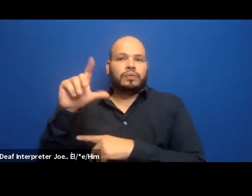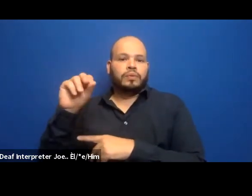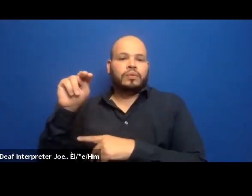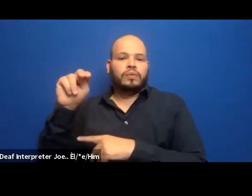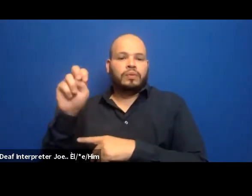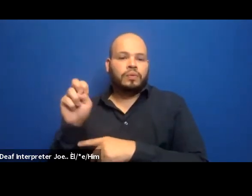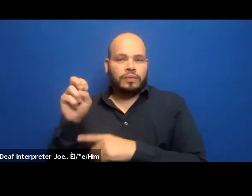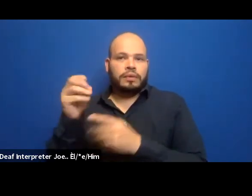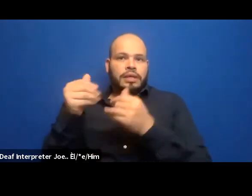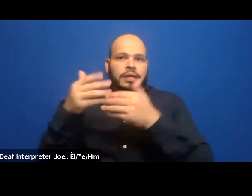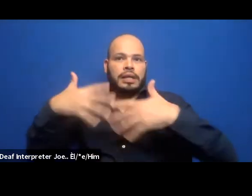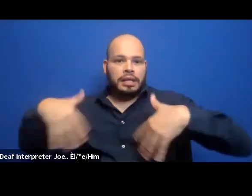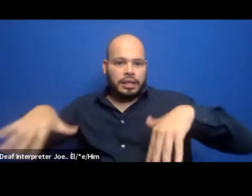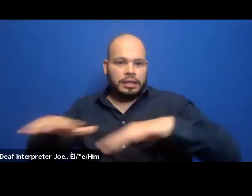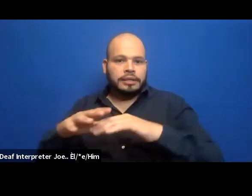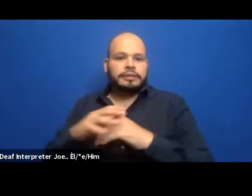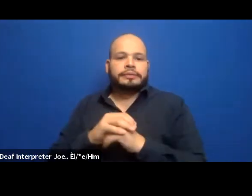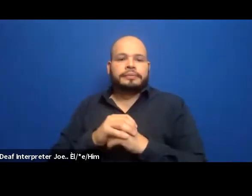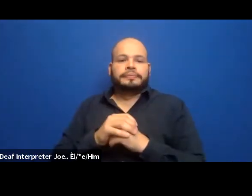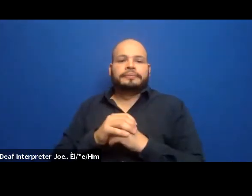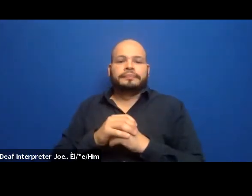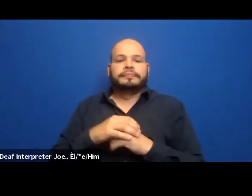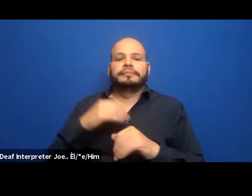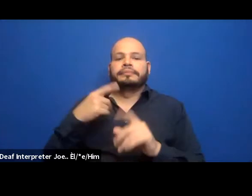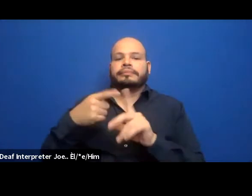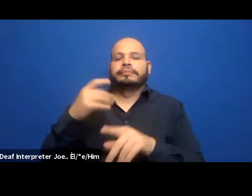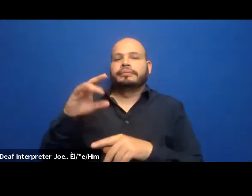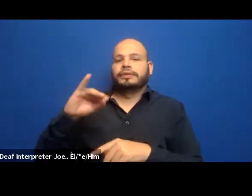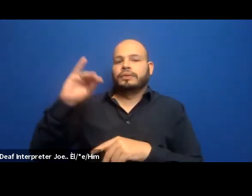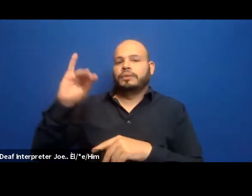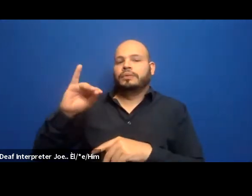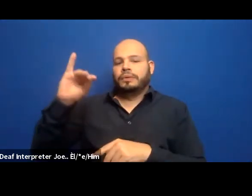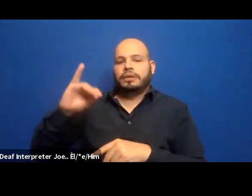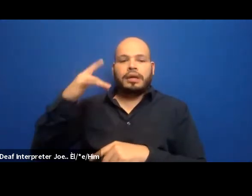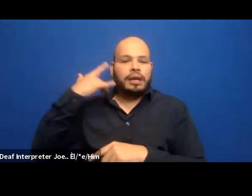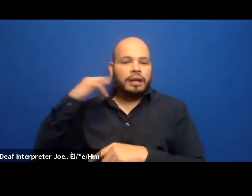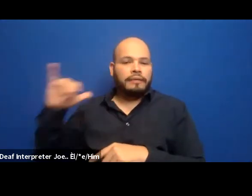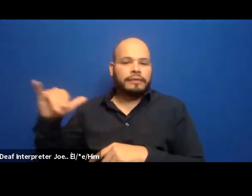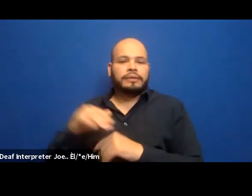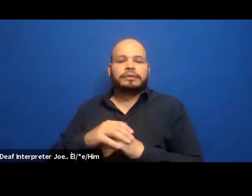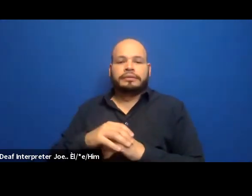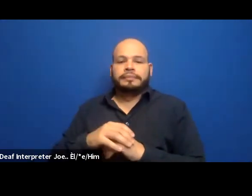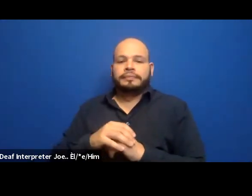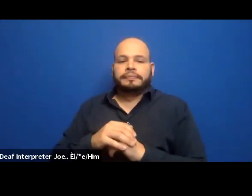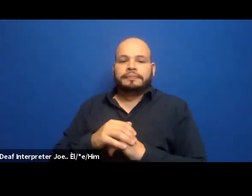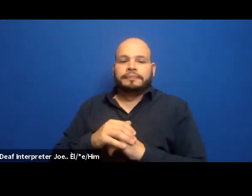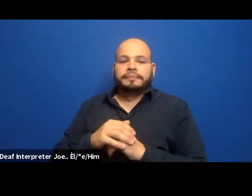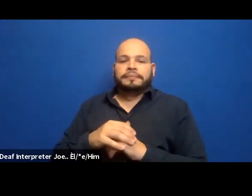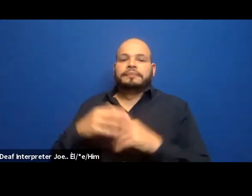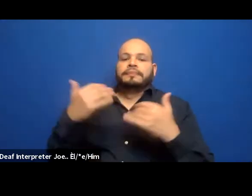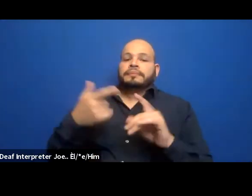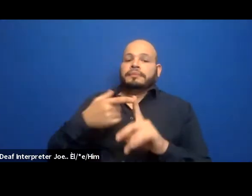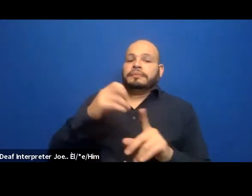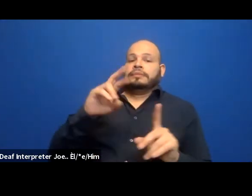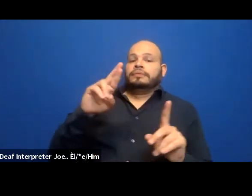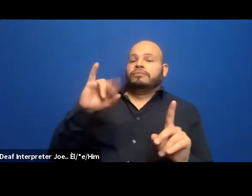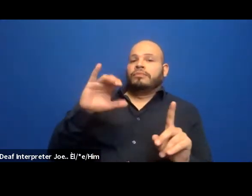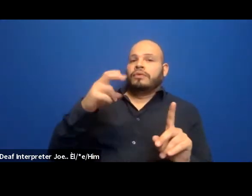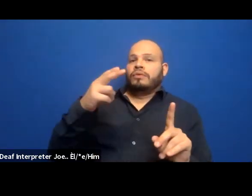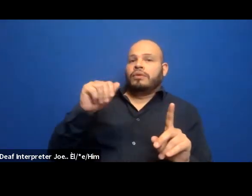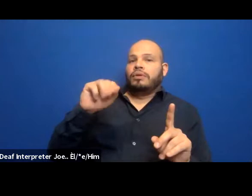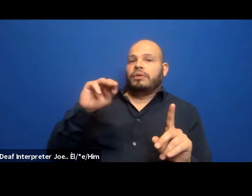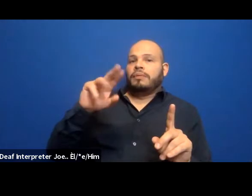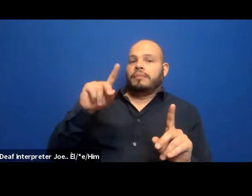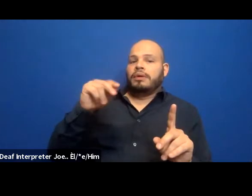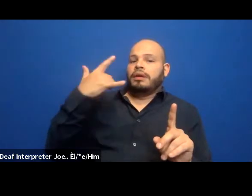I'm wearing a silver necklace, a black shirt that reads RESIST in all caps. And I'm also